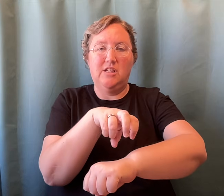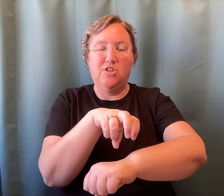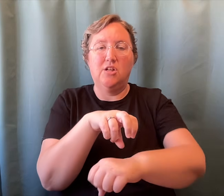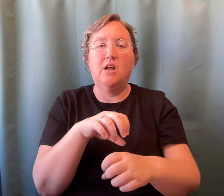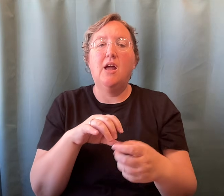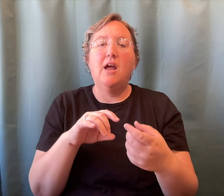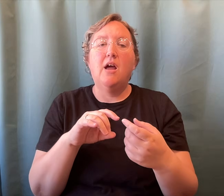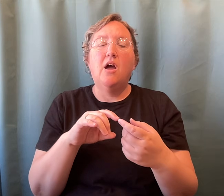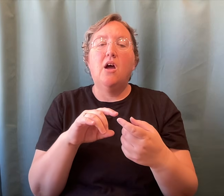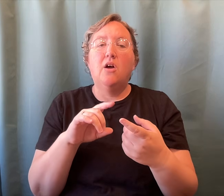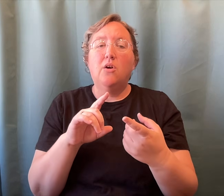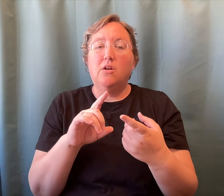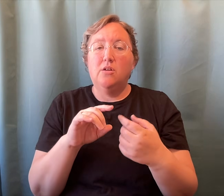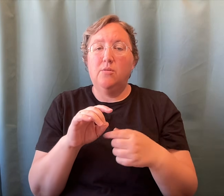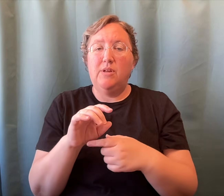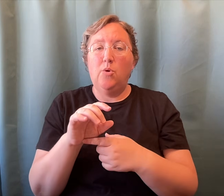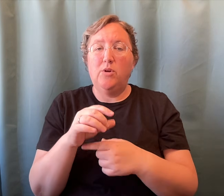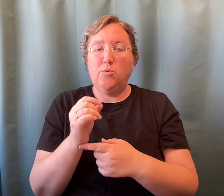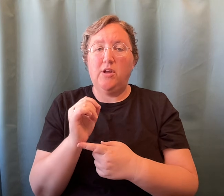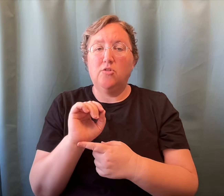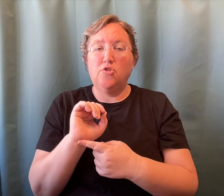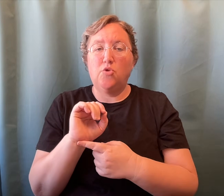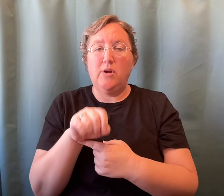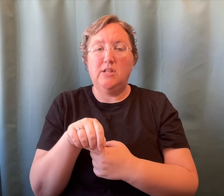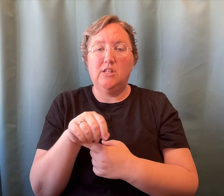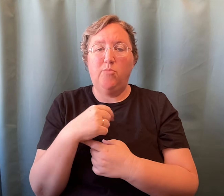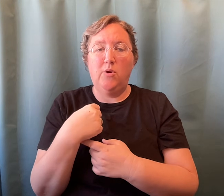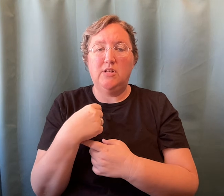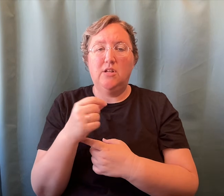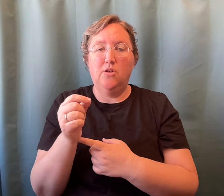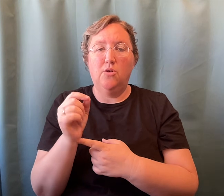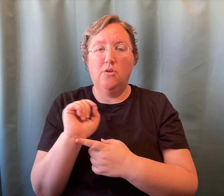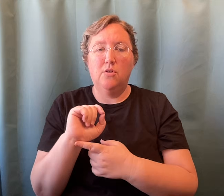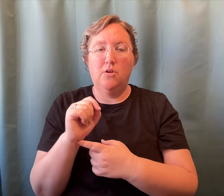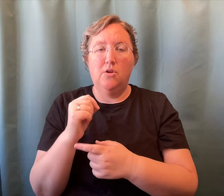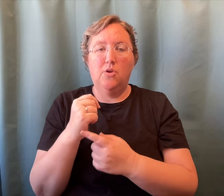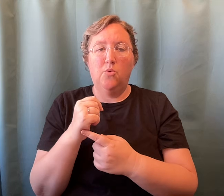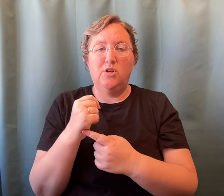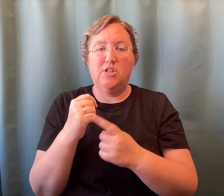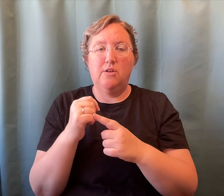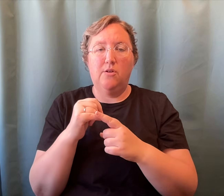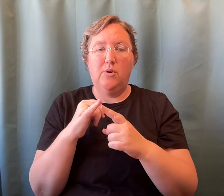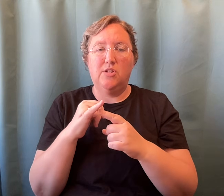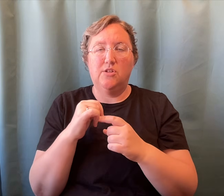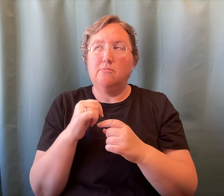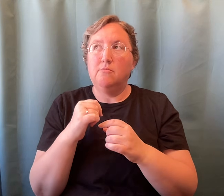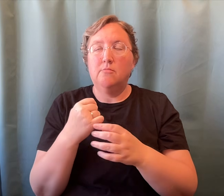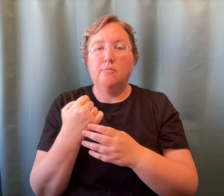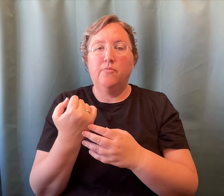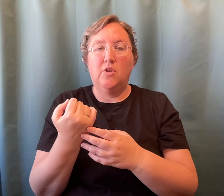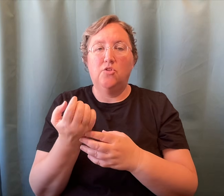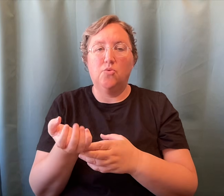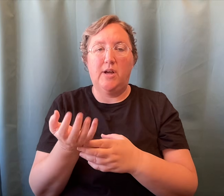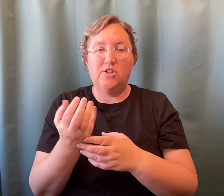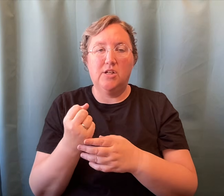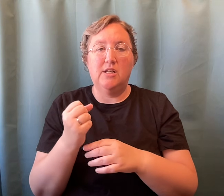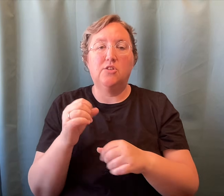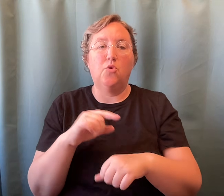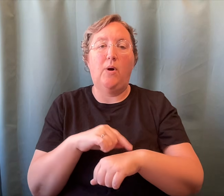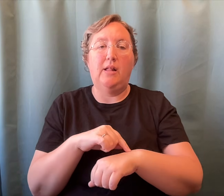proximalization. Could be which way your joint is pointing, which direction it is, or what